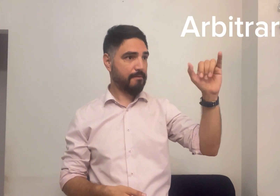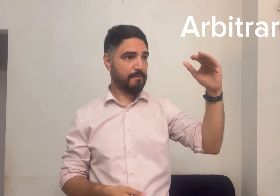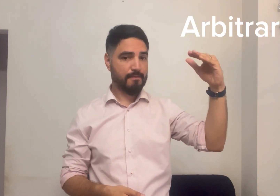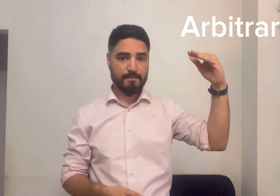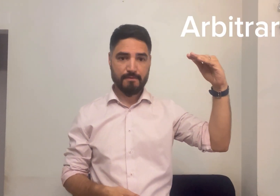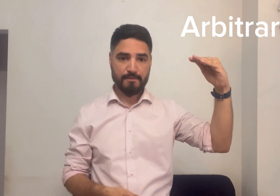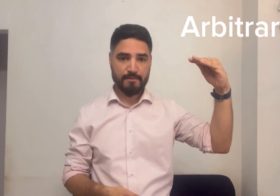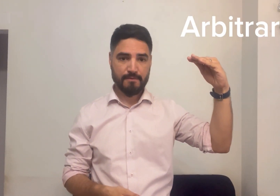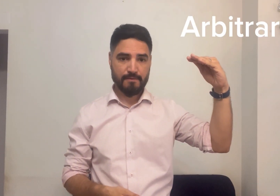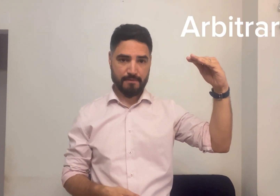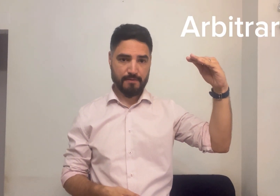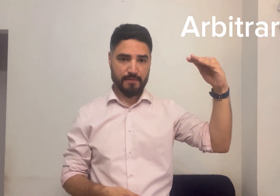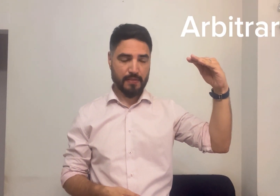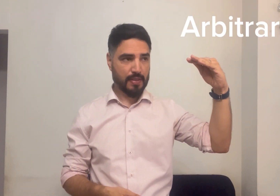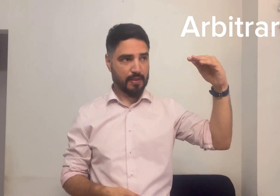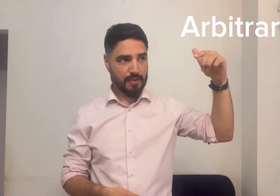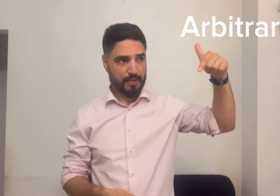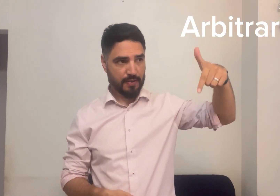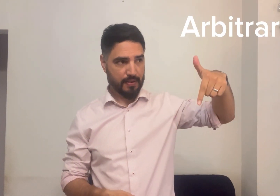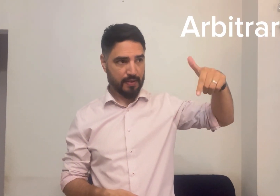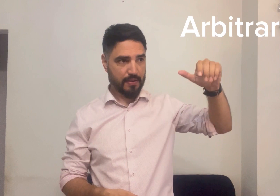as you can see here on the screen.